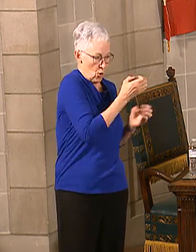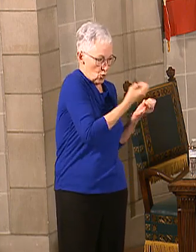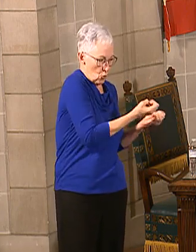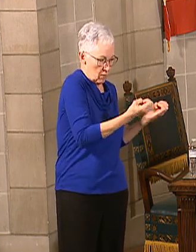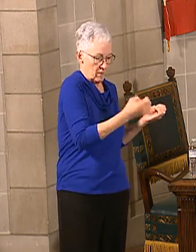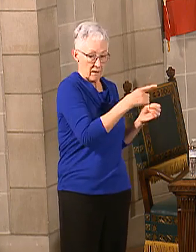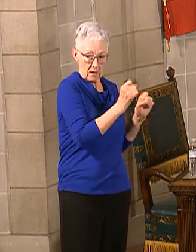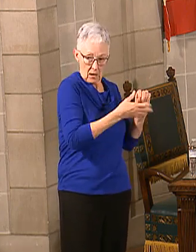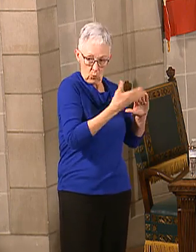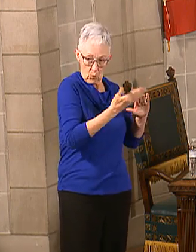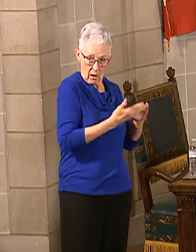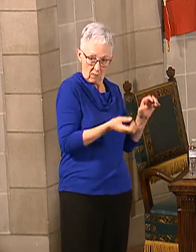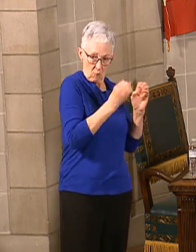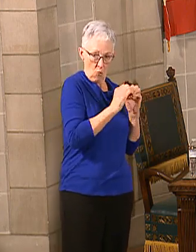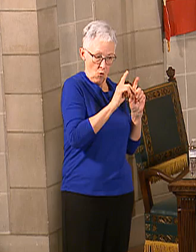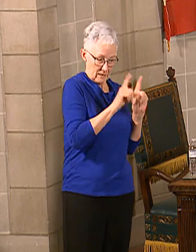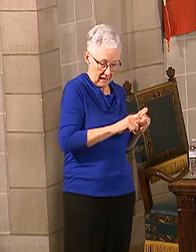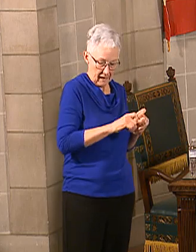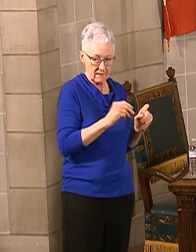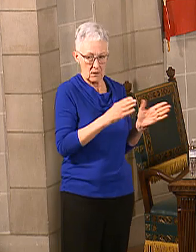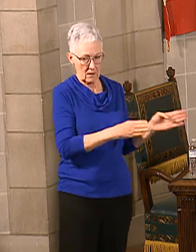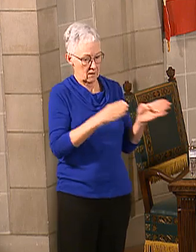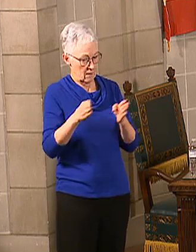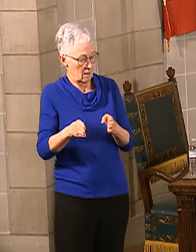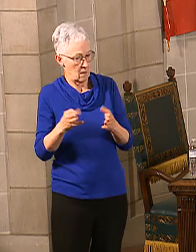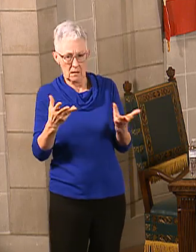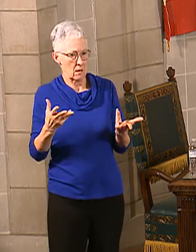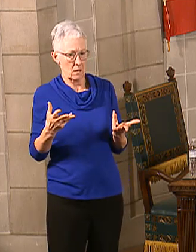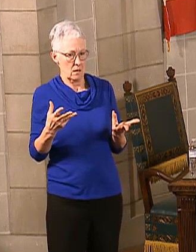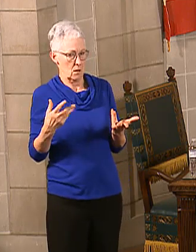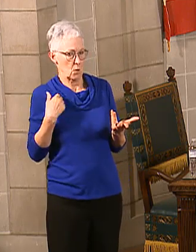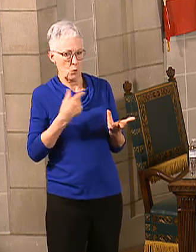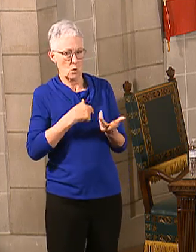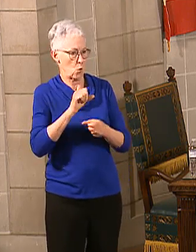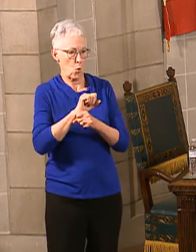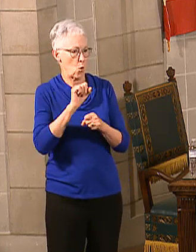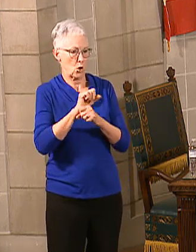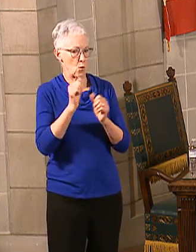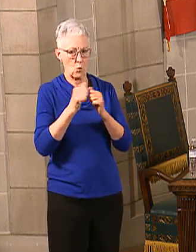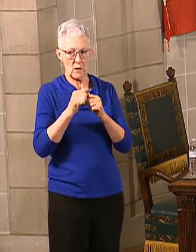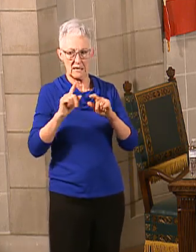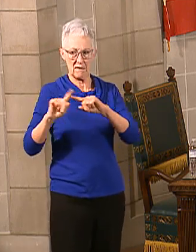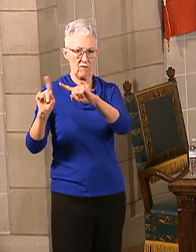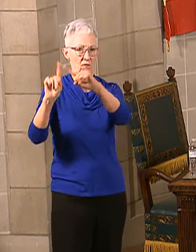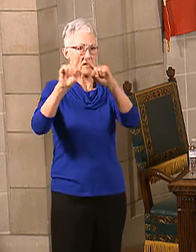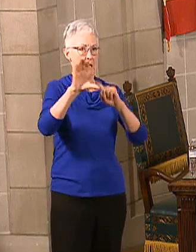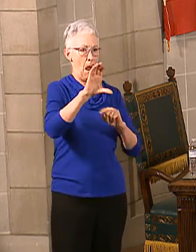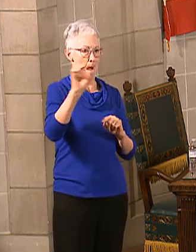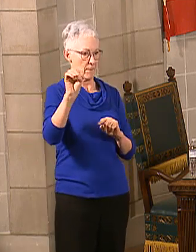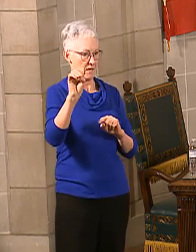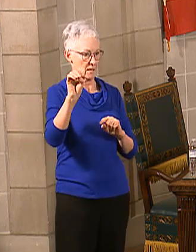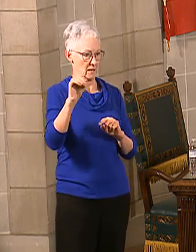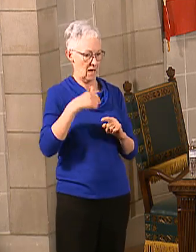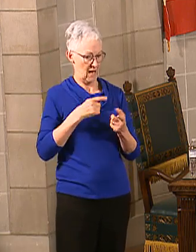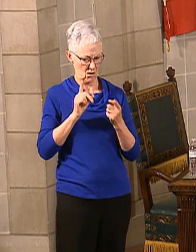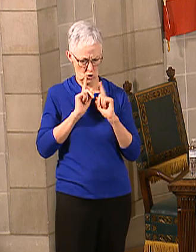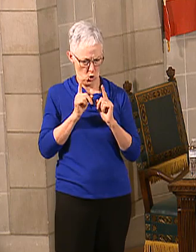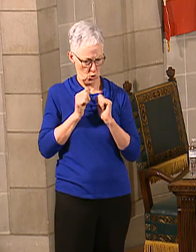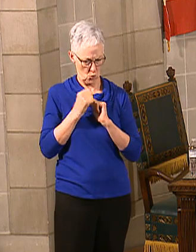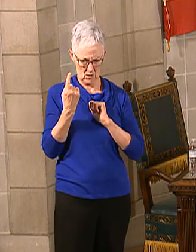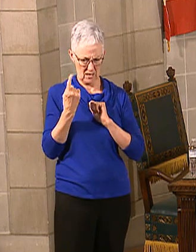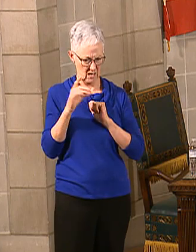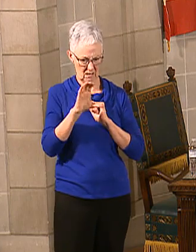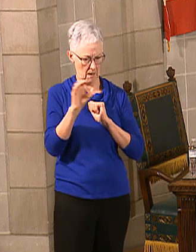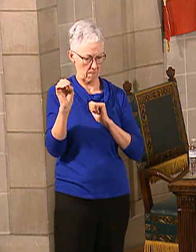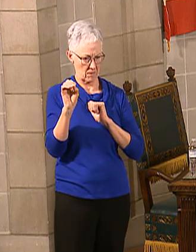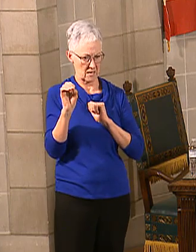be able to get more testing and new regimes. And I think you will see companies stand up and do more. I was talking to the CEO of BD.